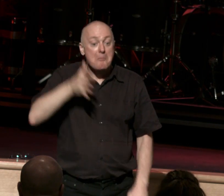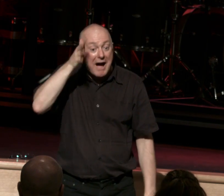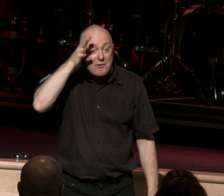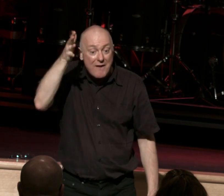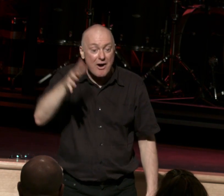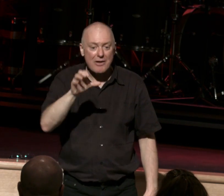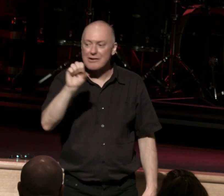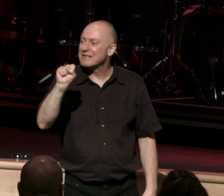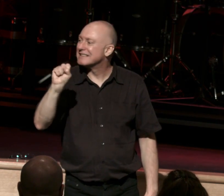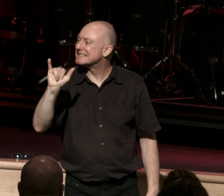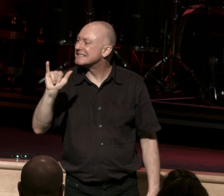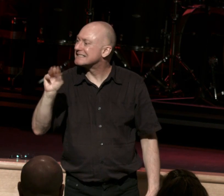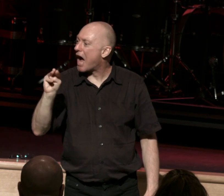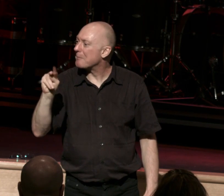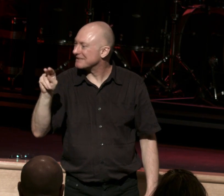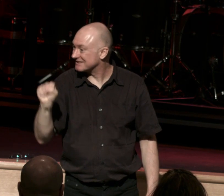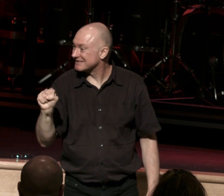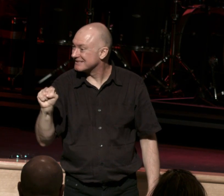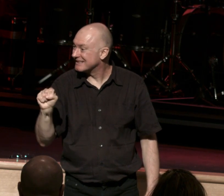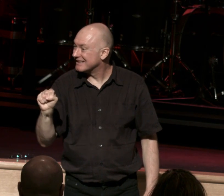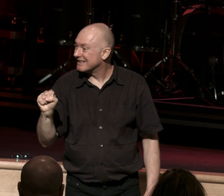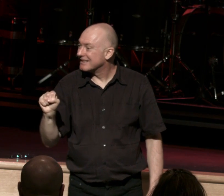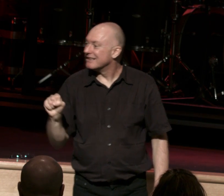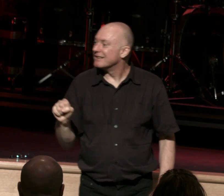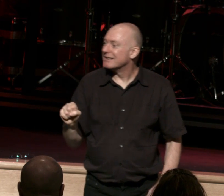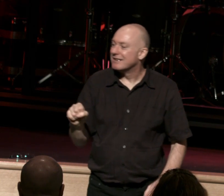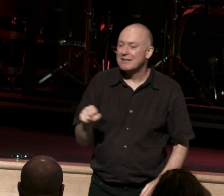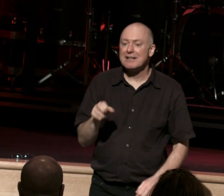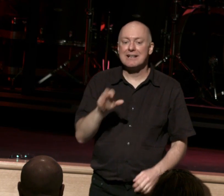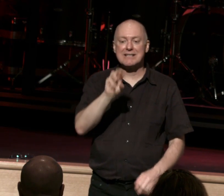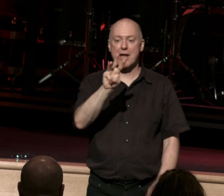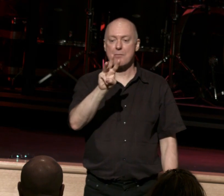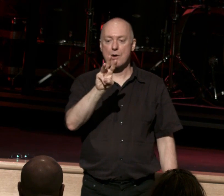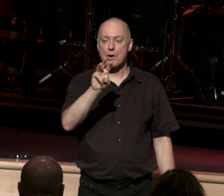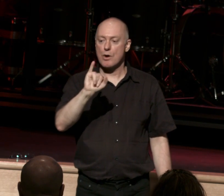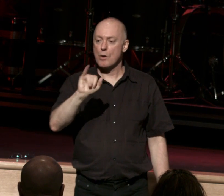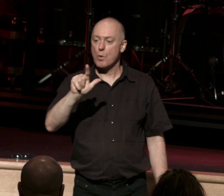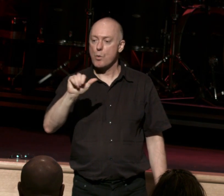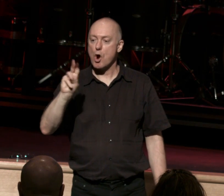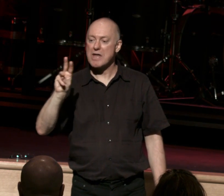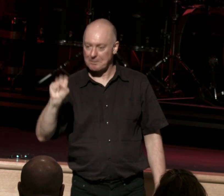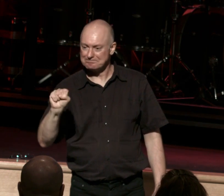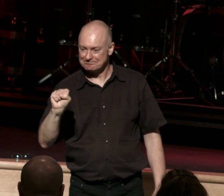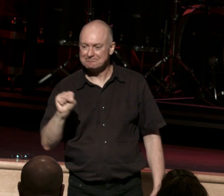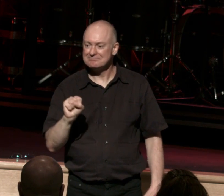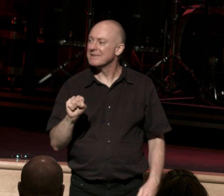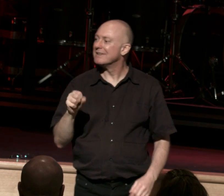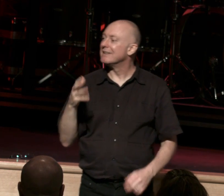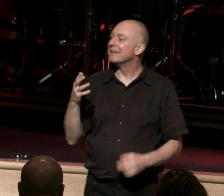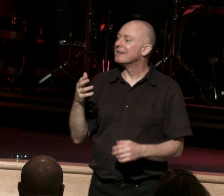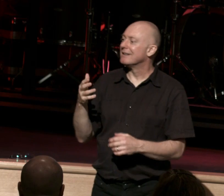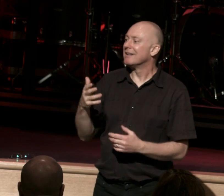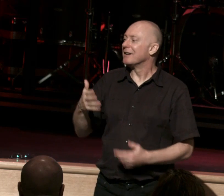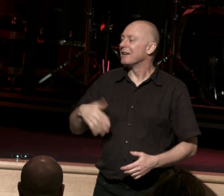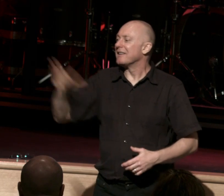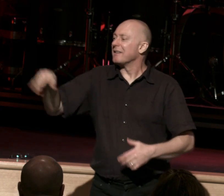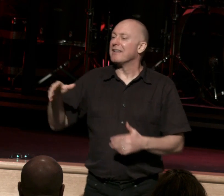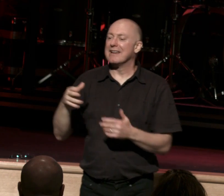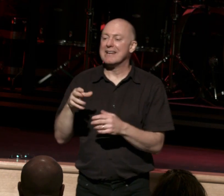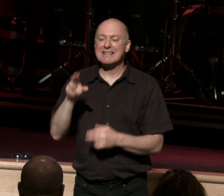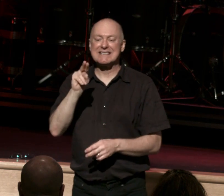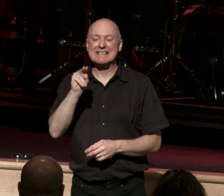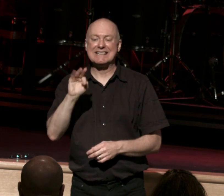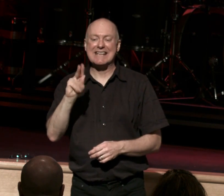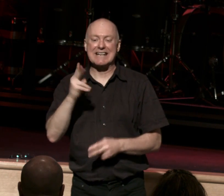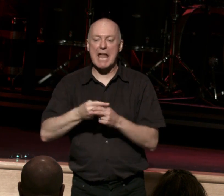is Grandpa Simons, and he was W.R. Simons, William Rex Simons. He went by Rex. Cool,